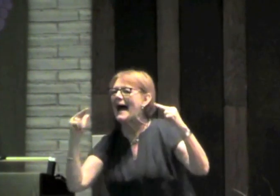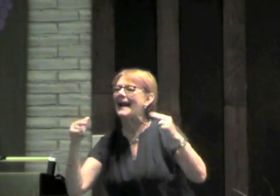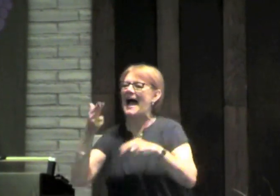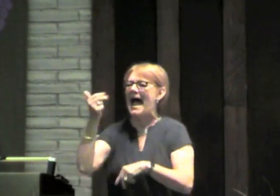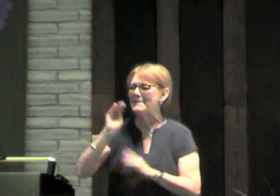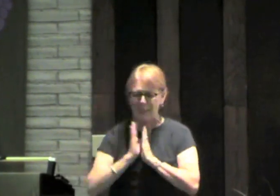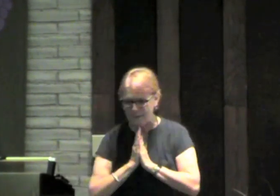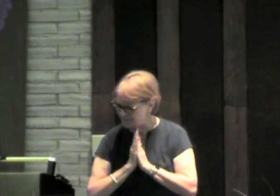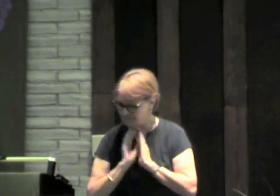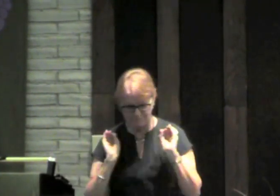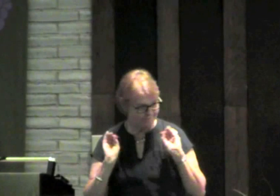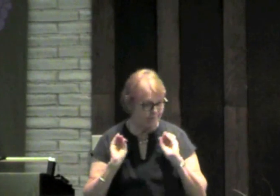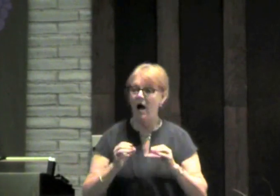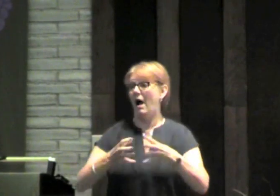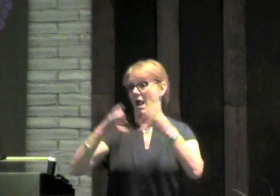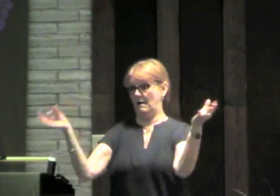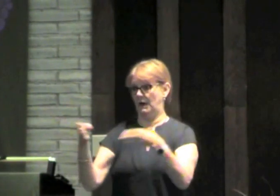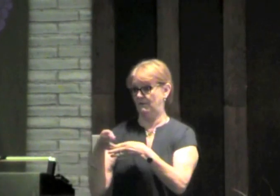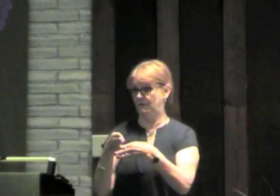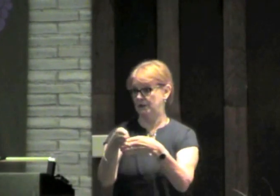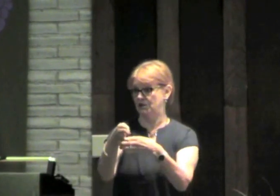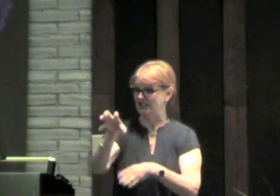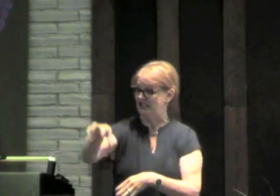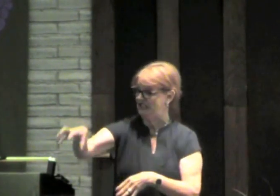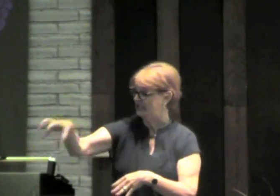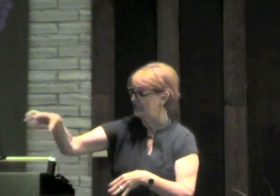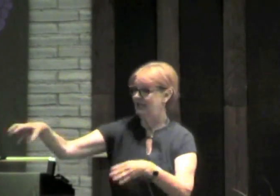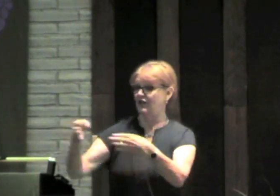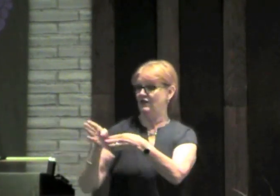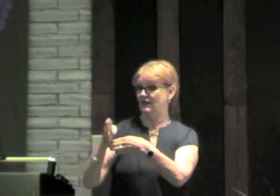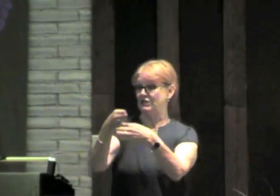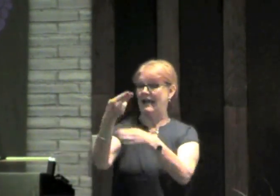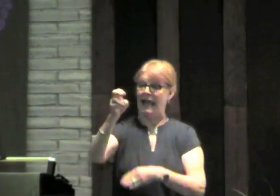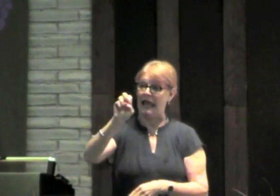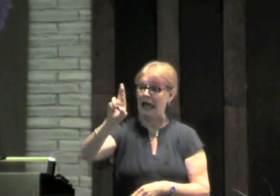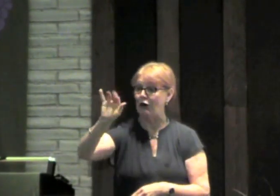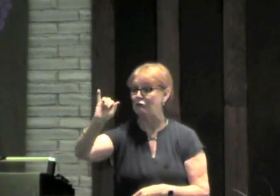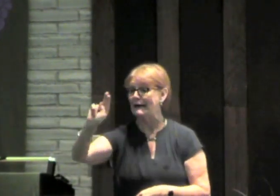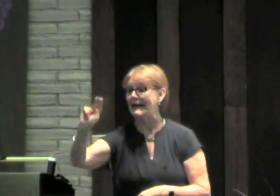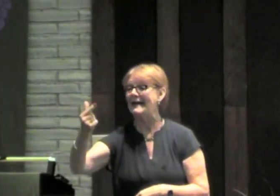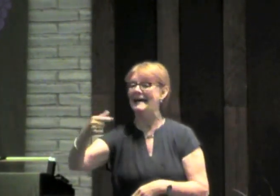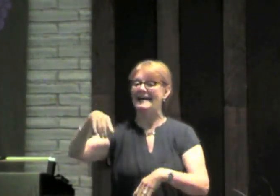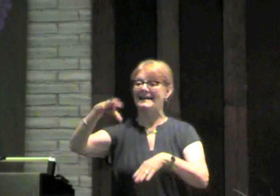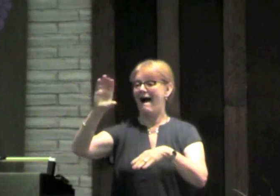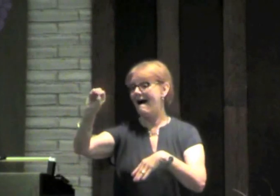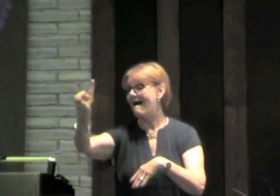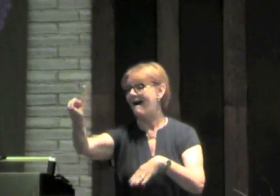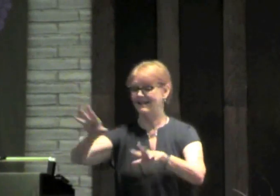not eat pork, so we had no bacon or ham at all. We ate a lot of fish, lots of different types of fish. We had herring